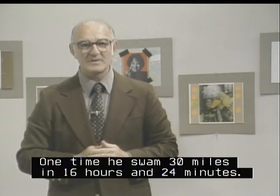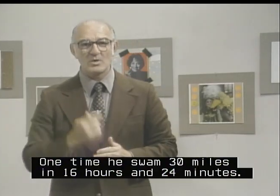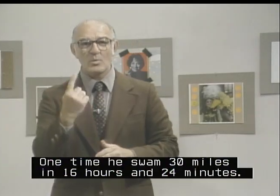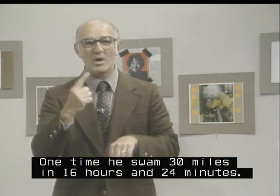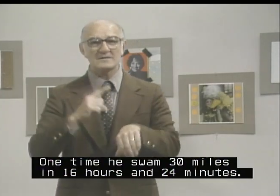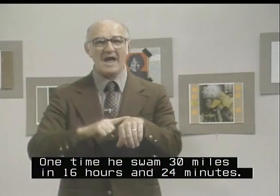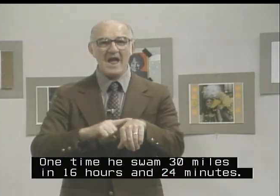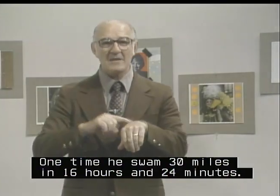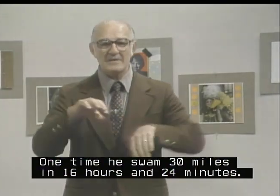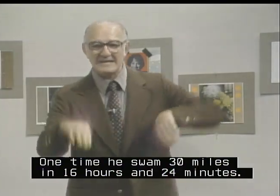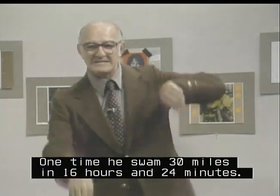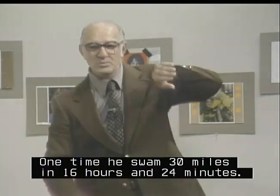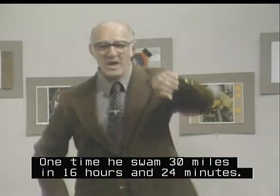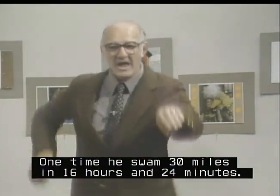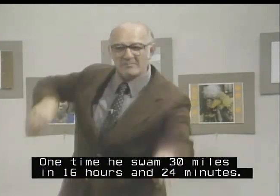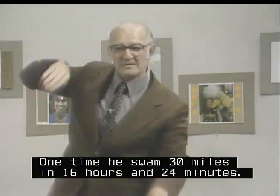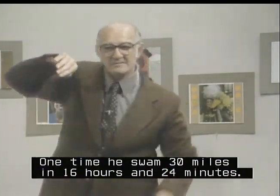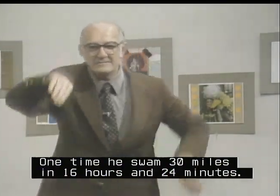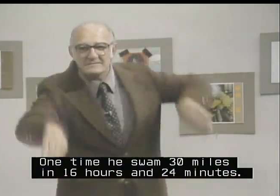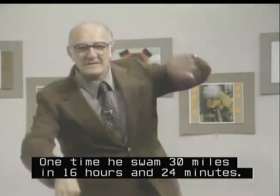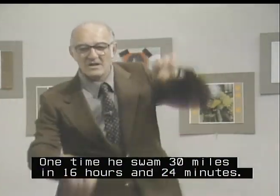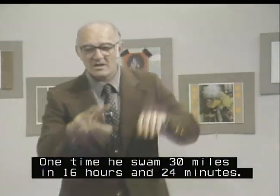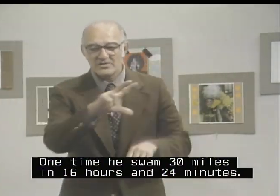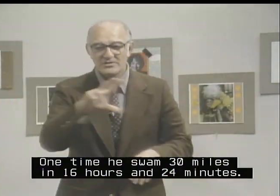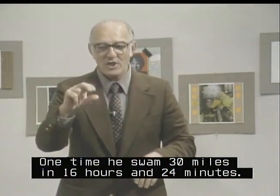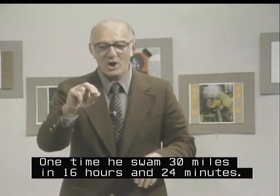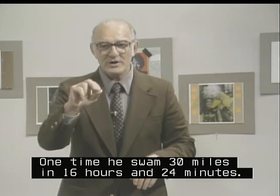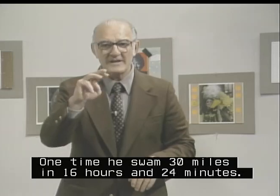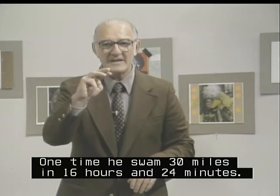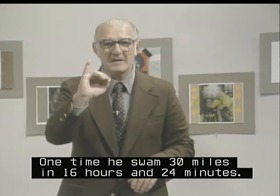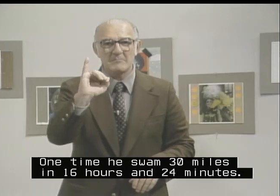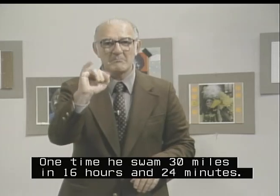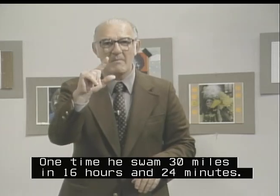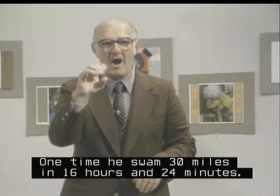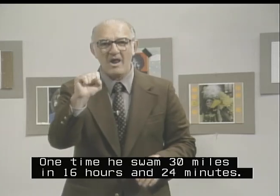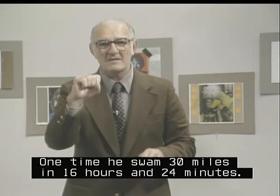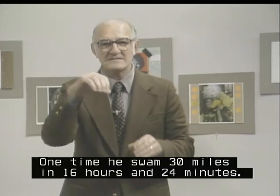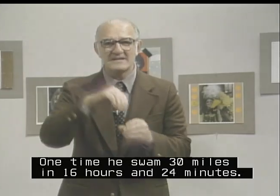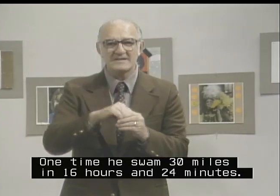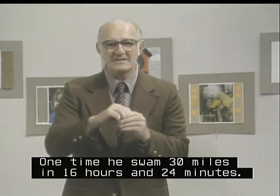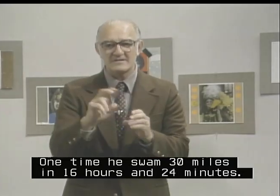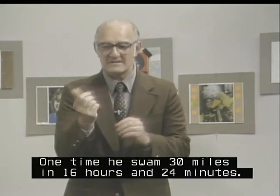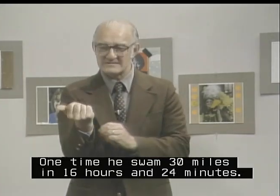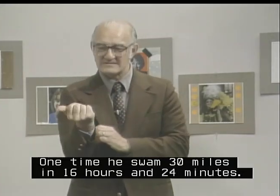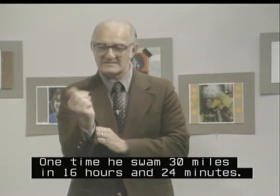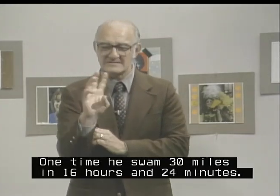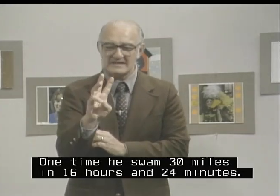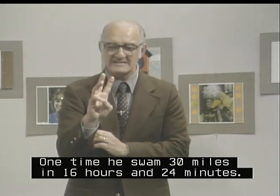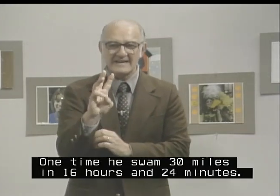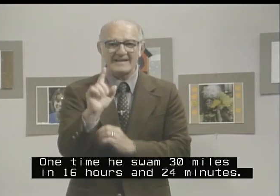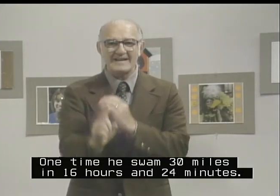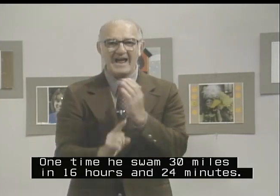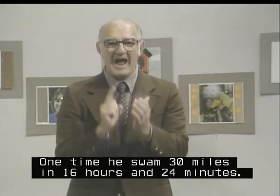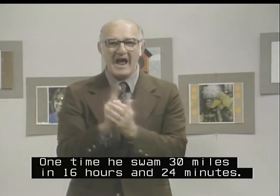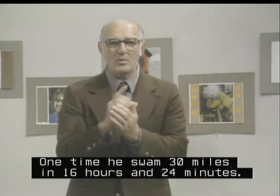1939. One time he swam 30 miles in 16 hours